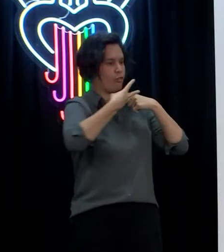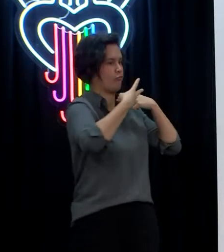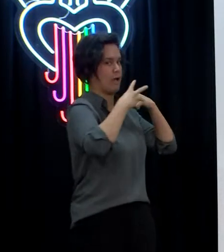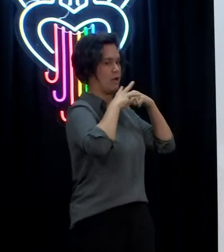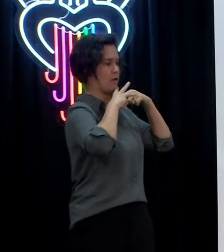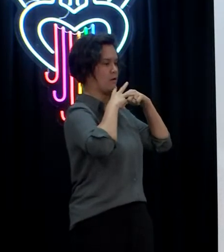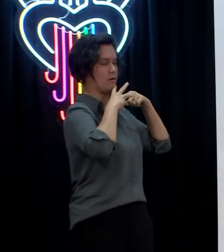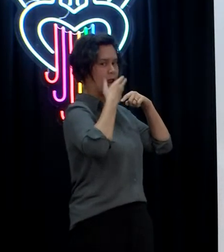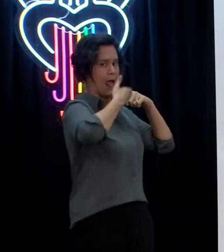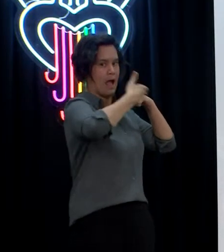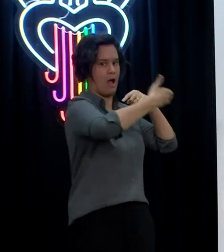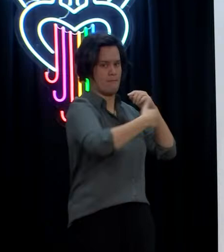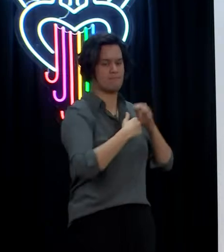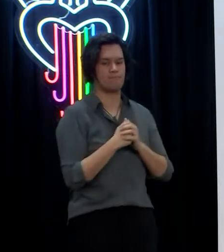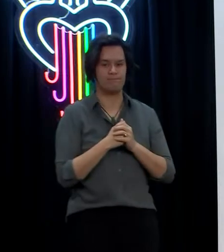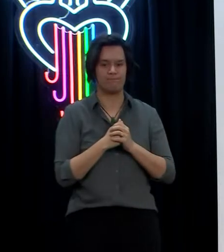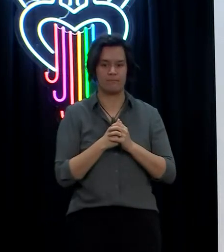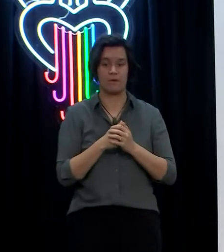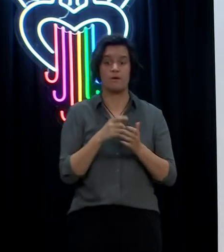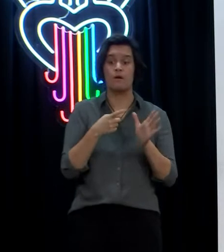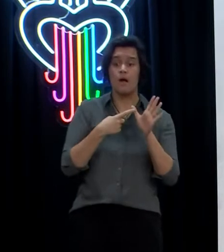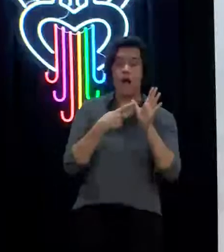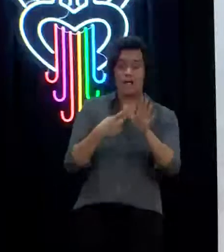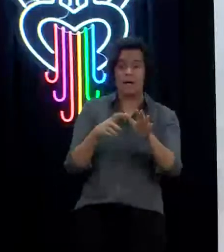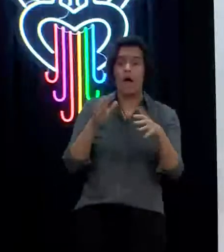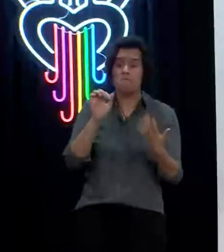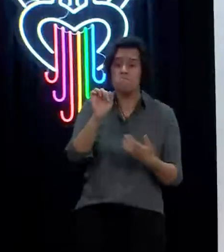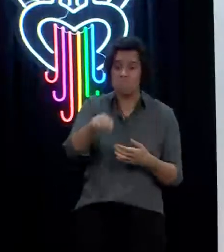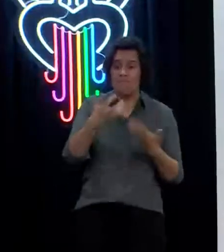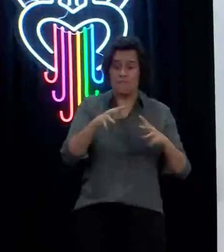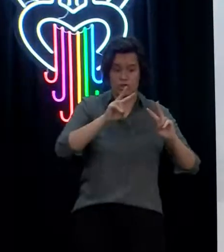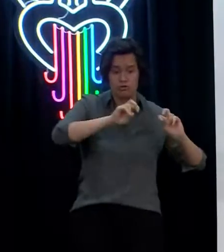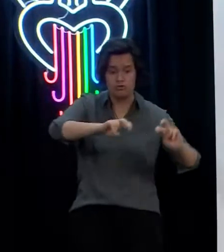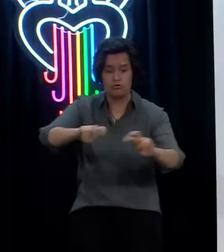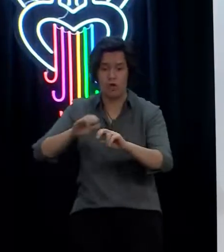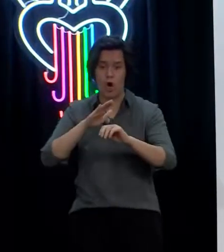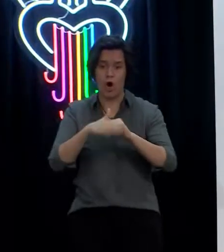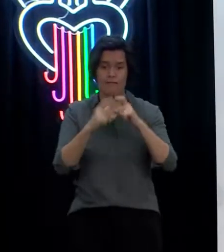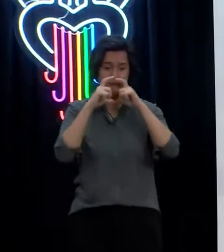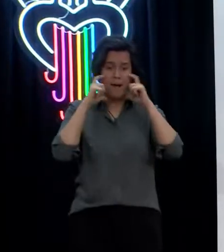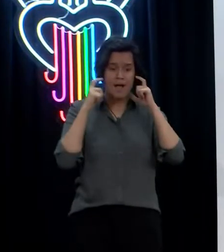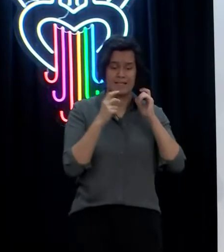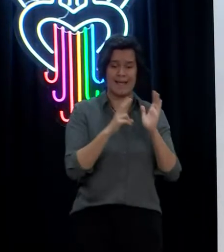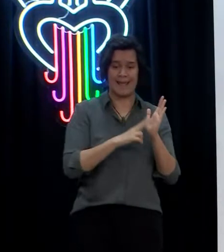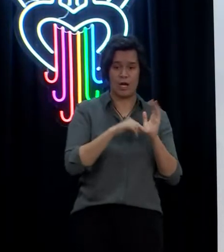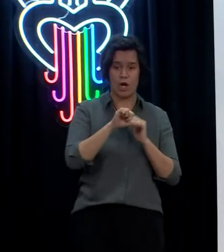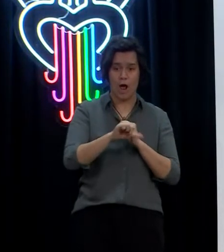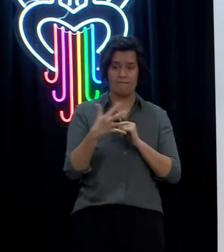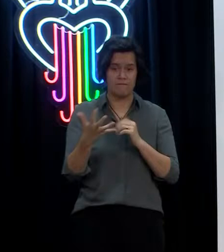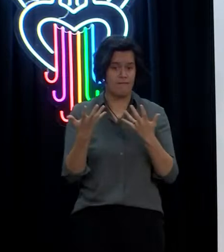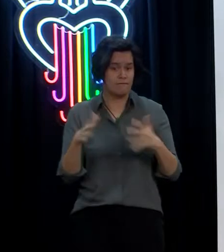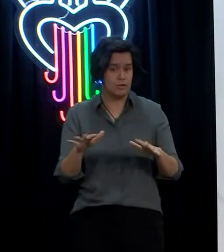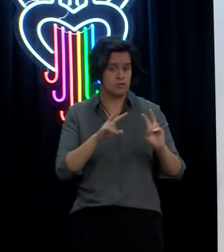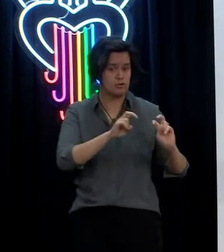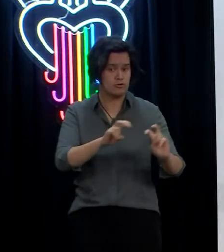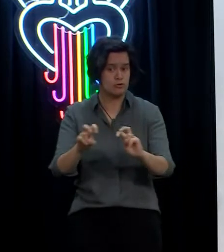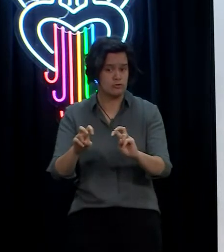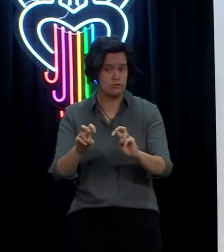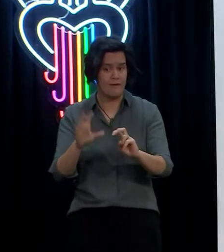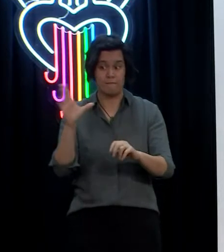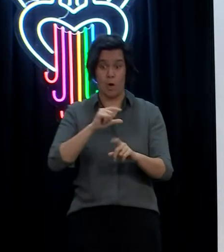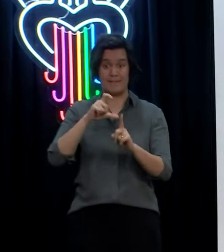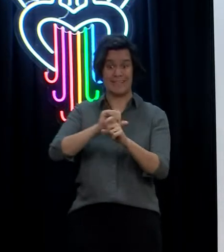use of N95 masks. So that certainly has been done, not just in the light of Delta, but in the light of